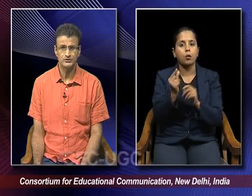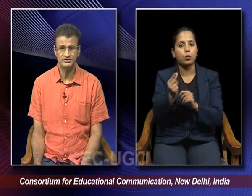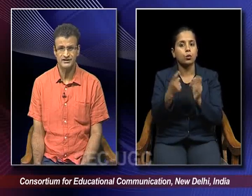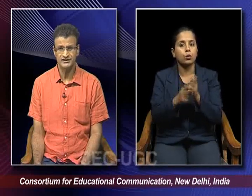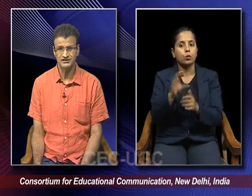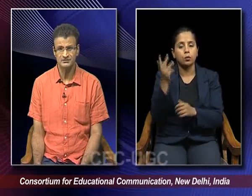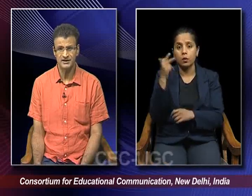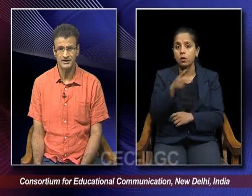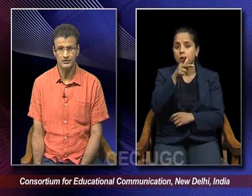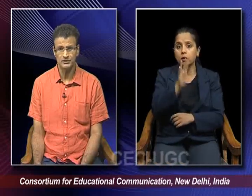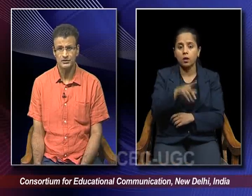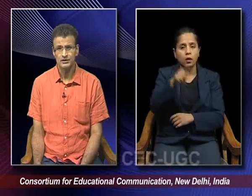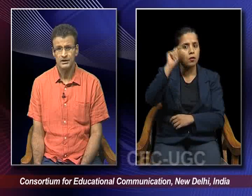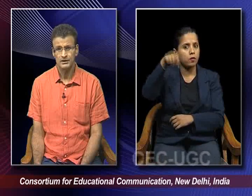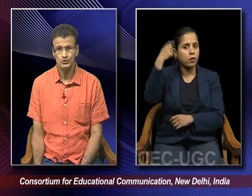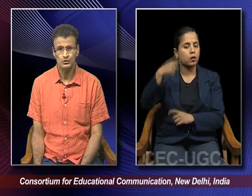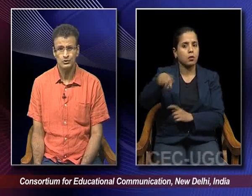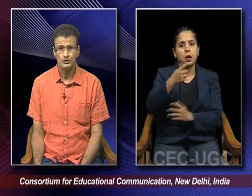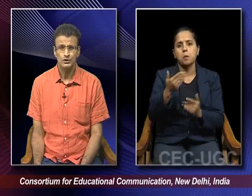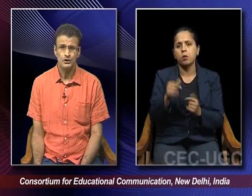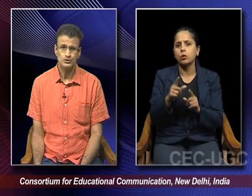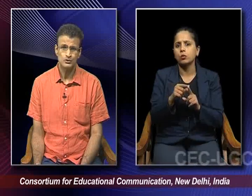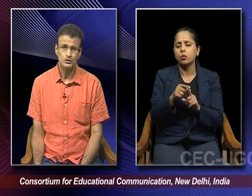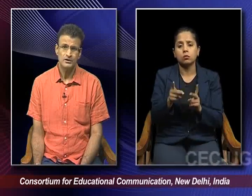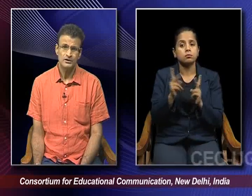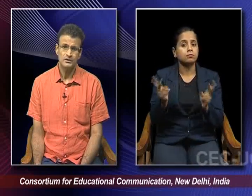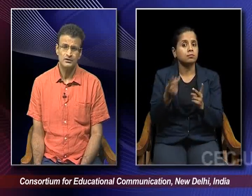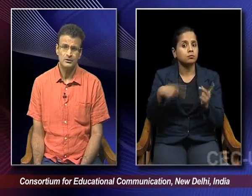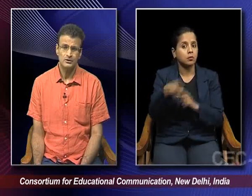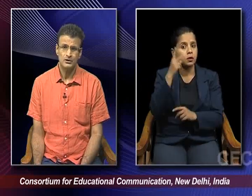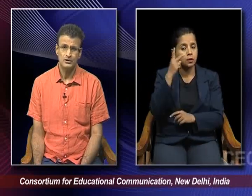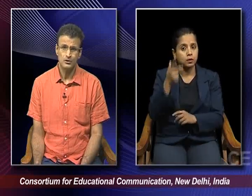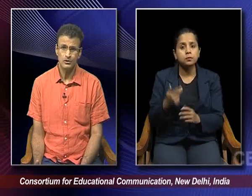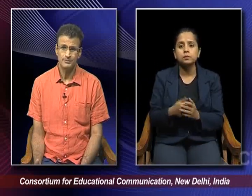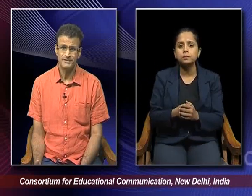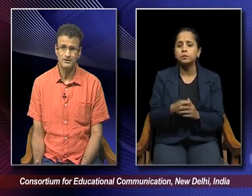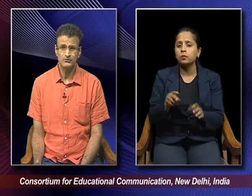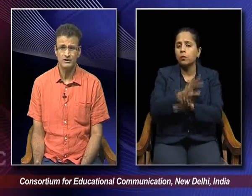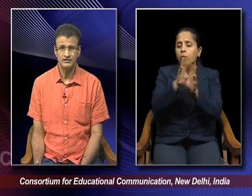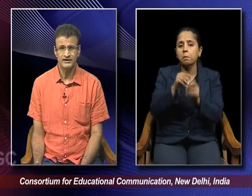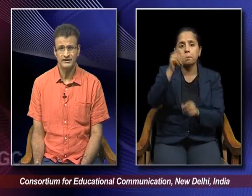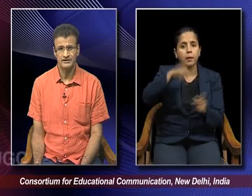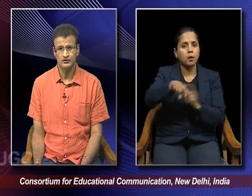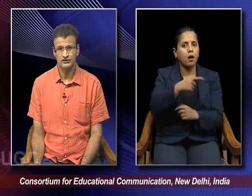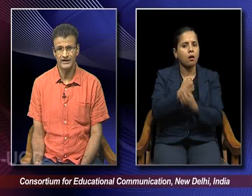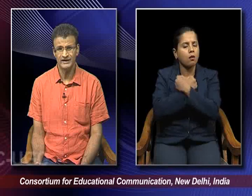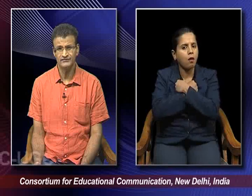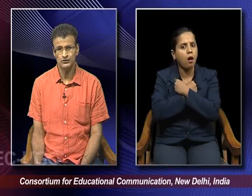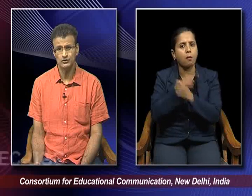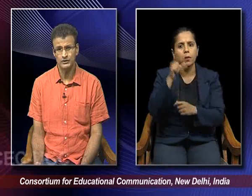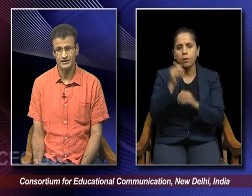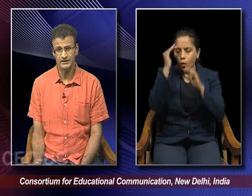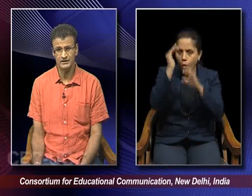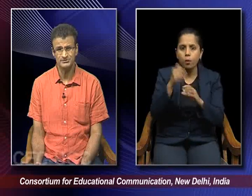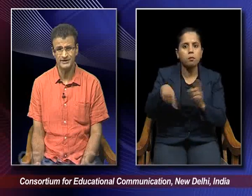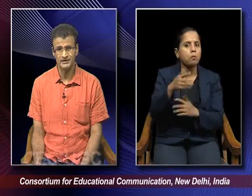Naidu said that cinema can do to a whole people what a loving and devoted wife do to